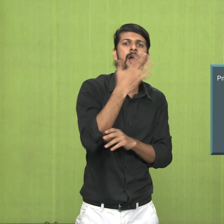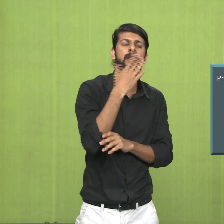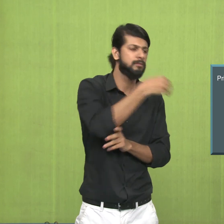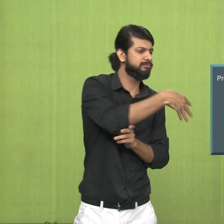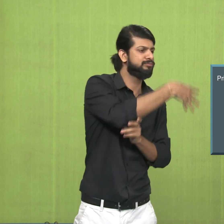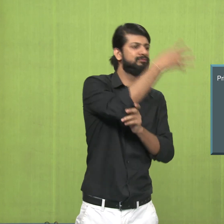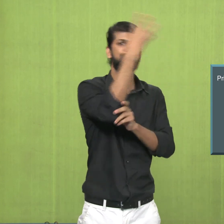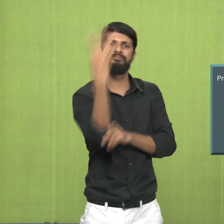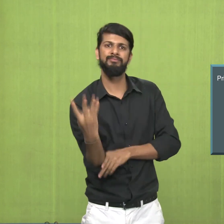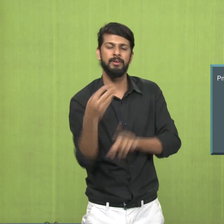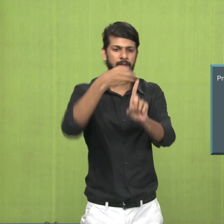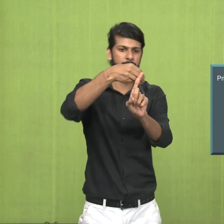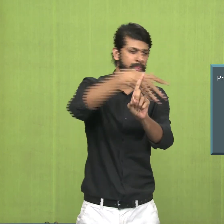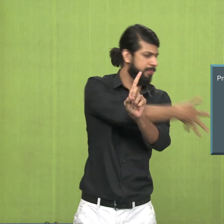and it gives the rainbow colors.